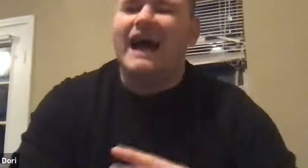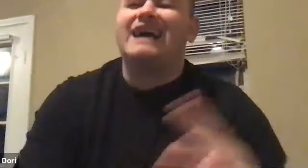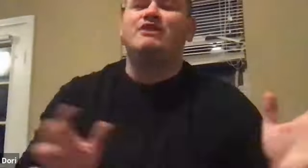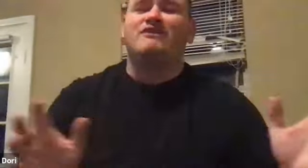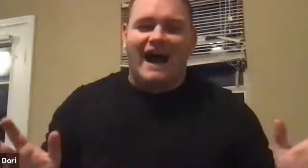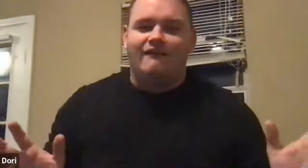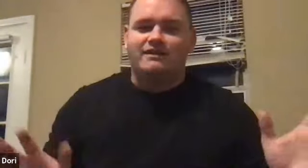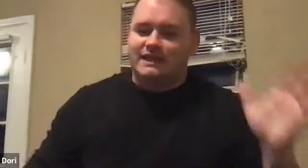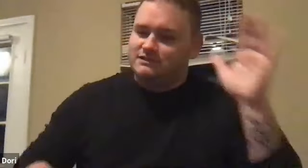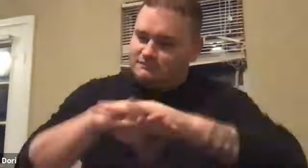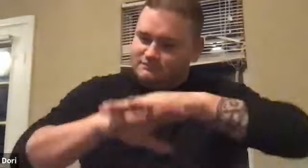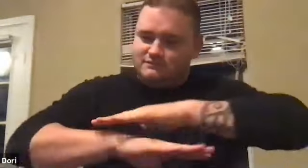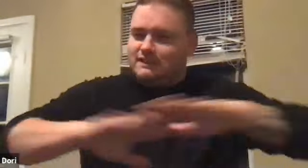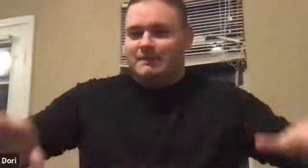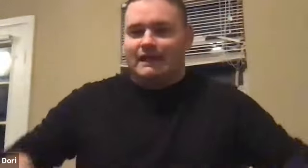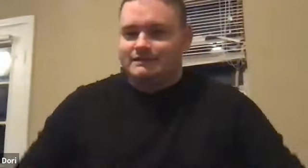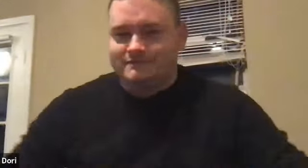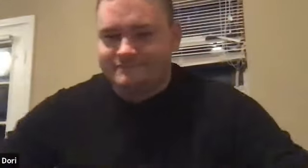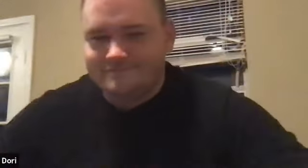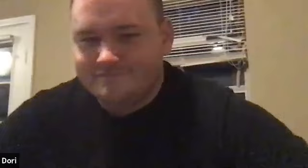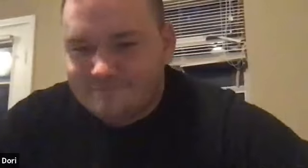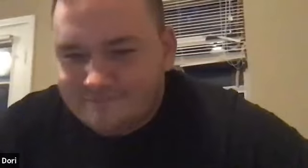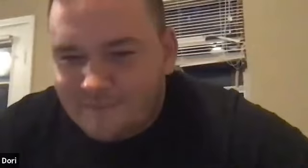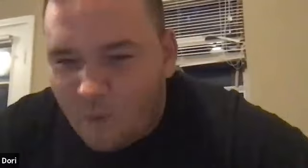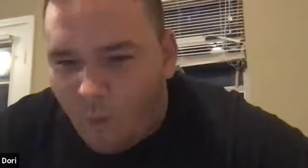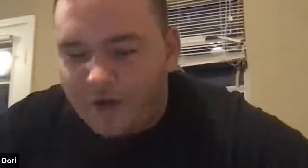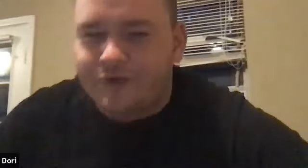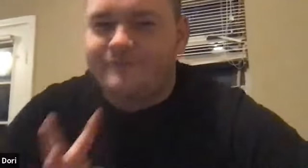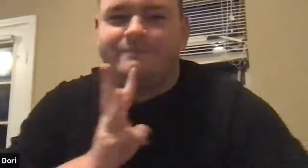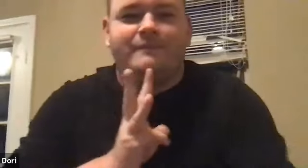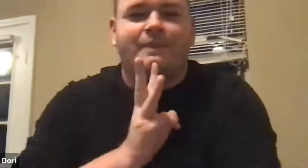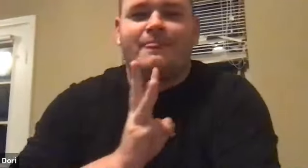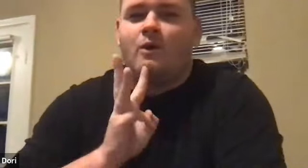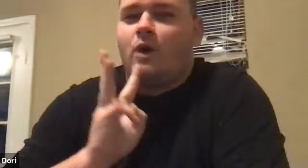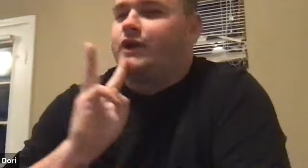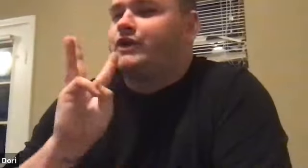I'll give you 5. That's max. Water.